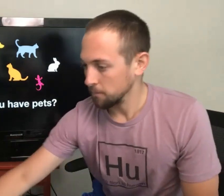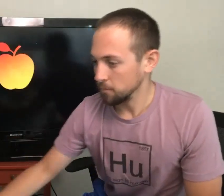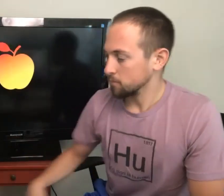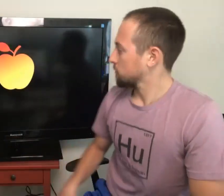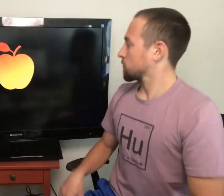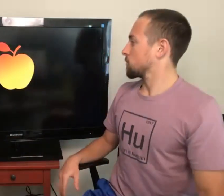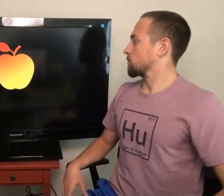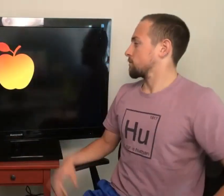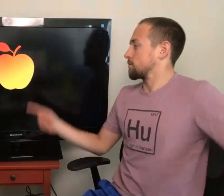Well done.